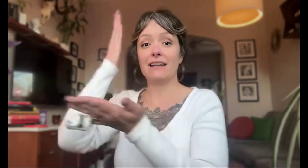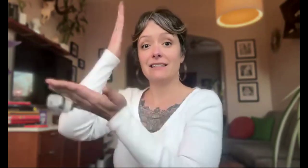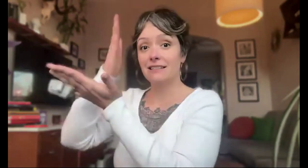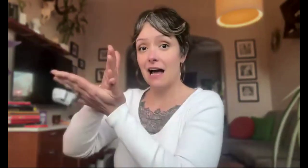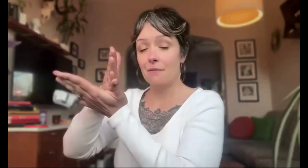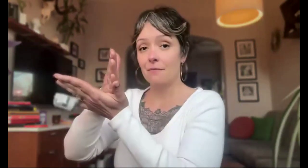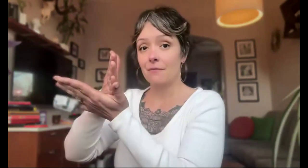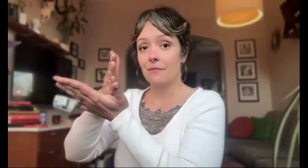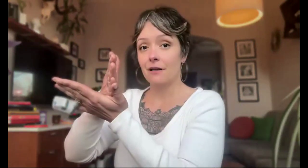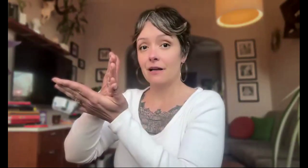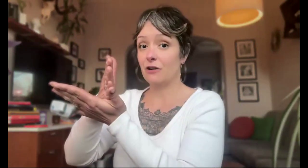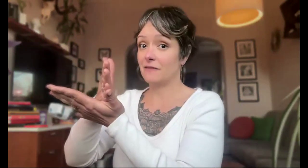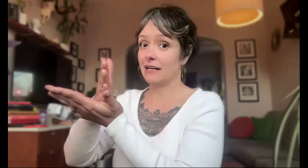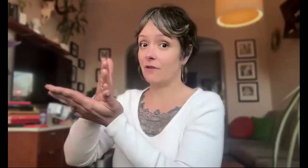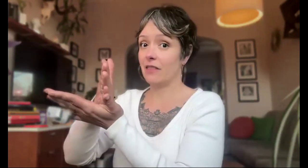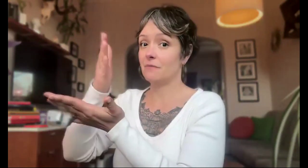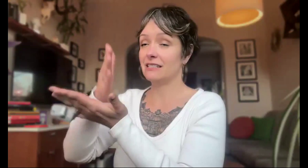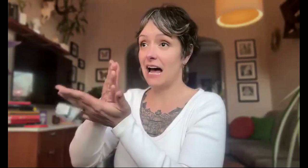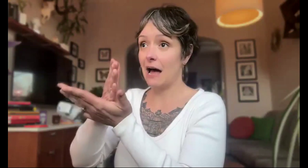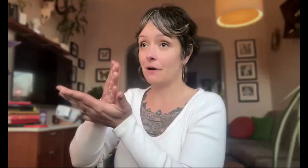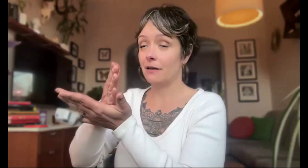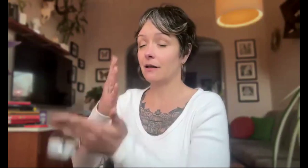And you have to get in front of them. Stop.